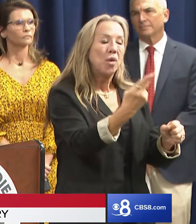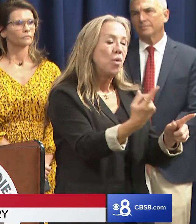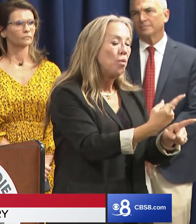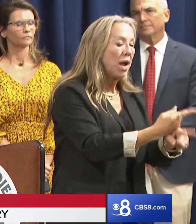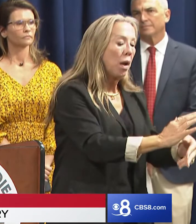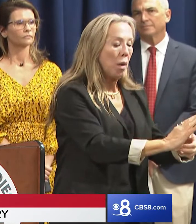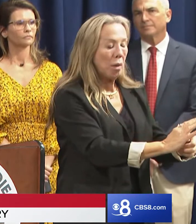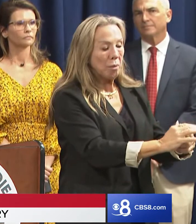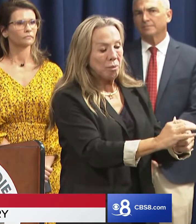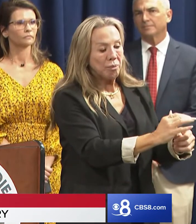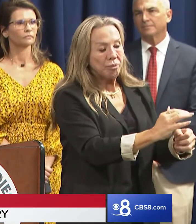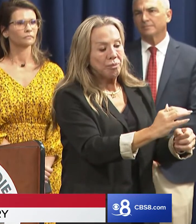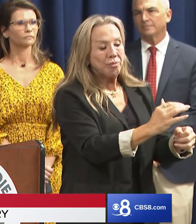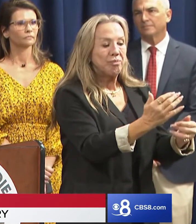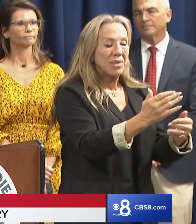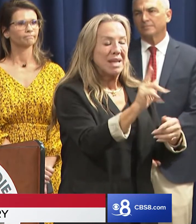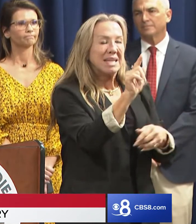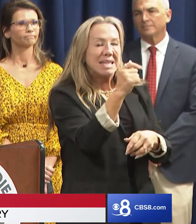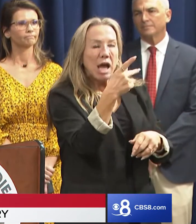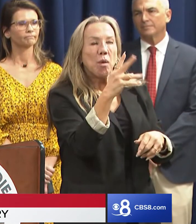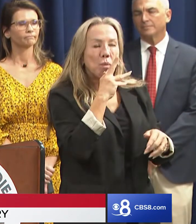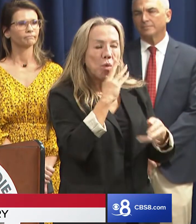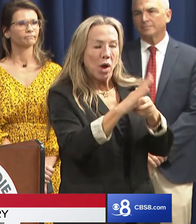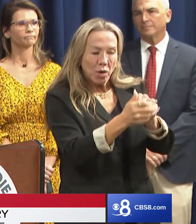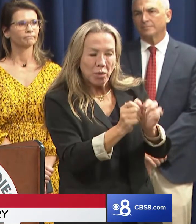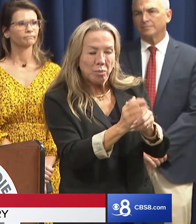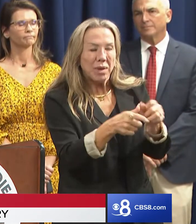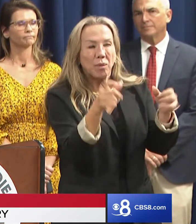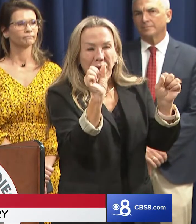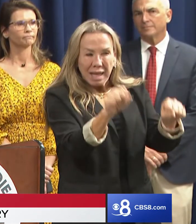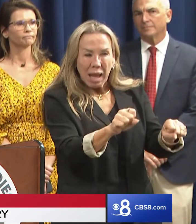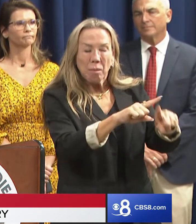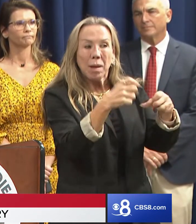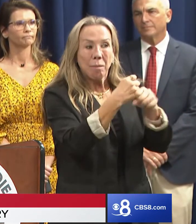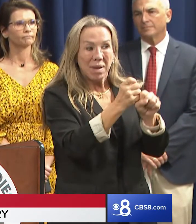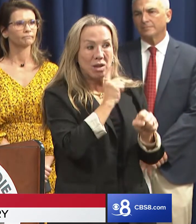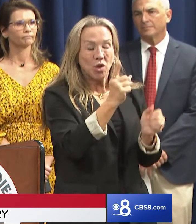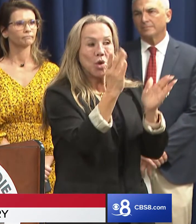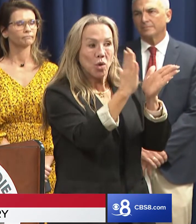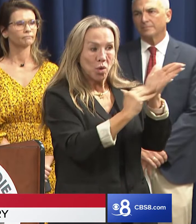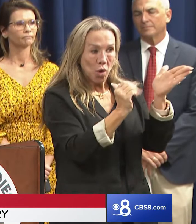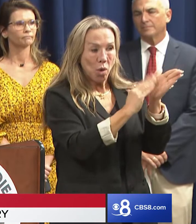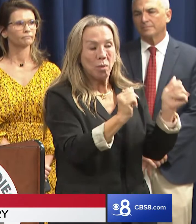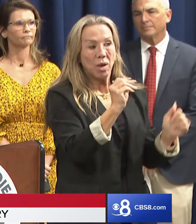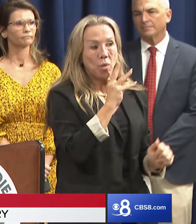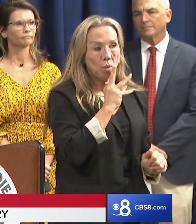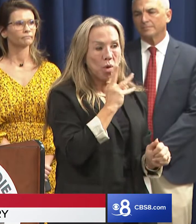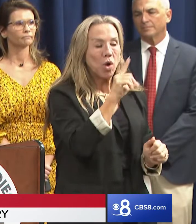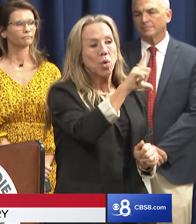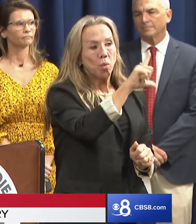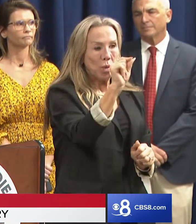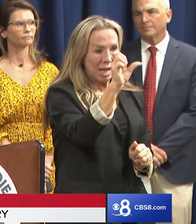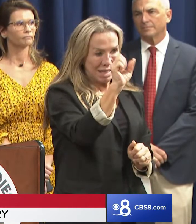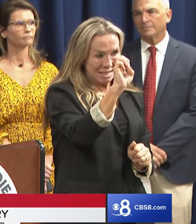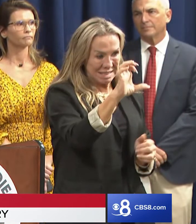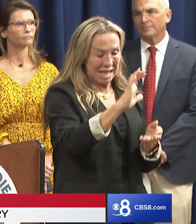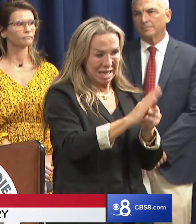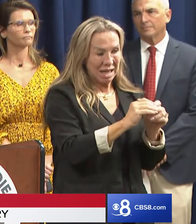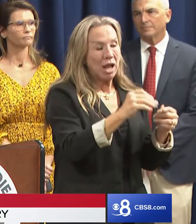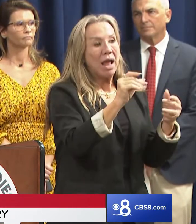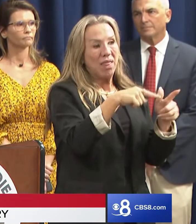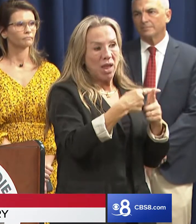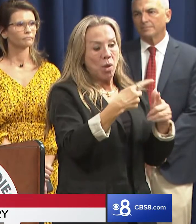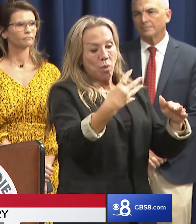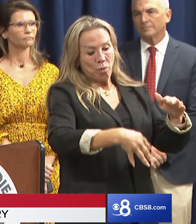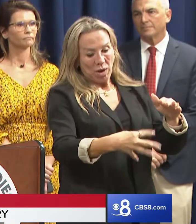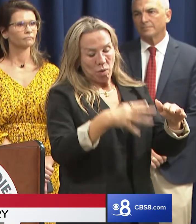hands during the boil water advisory. Just be sure to scrub your hands and wash with soap and water for at least 20 seconds, then rinse them well under the